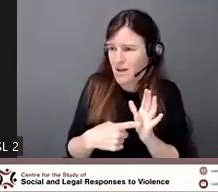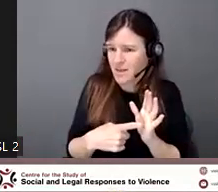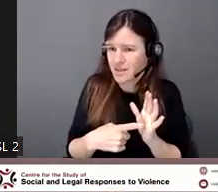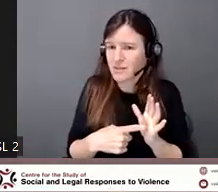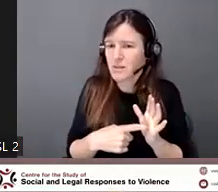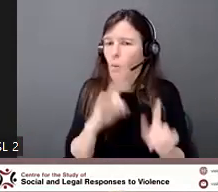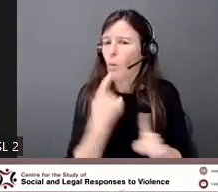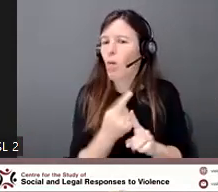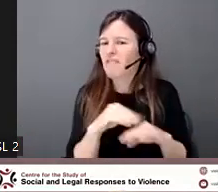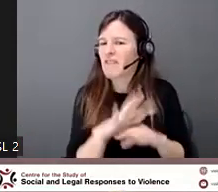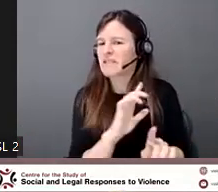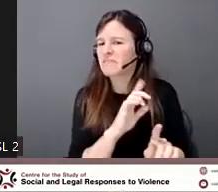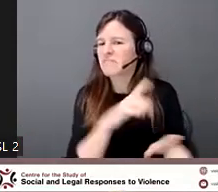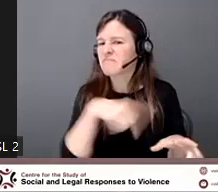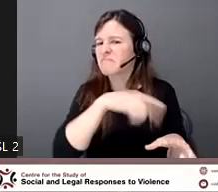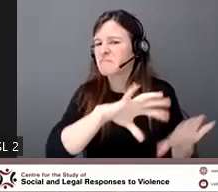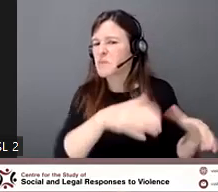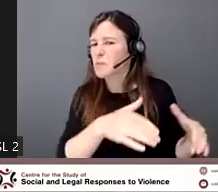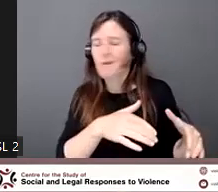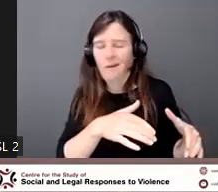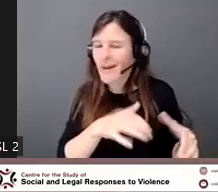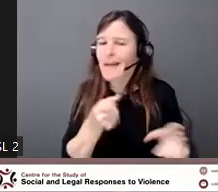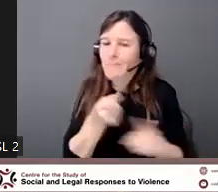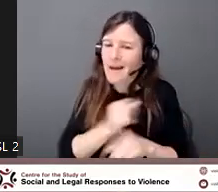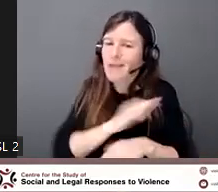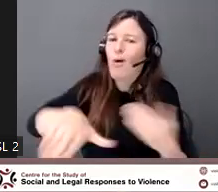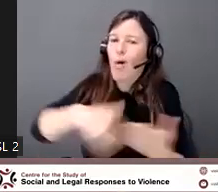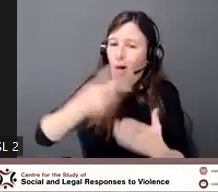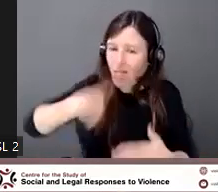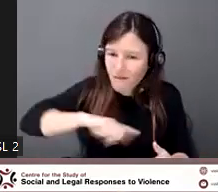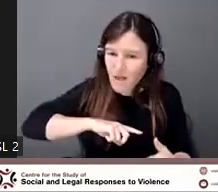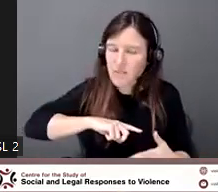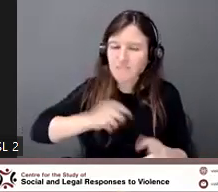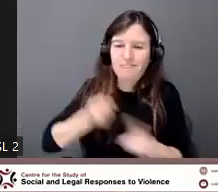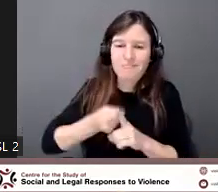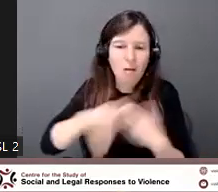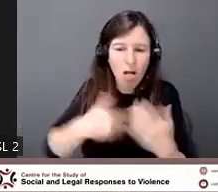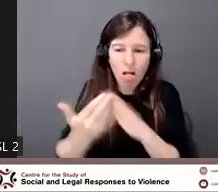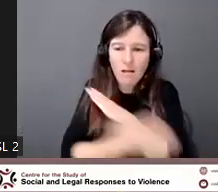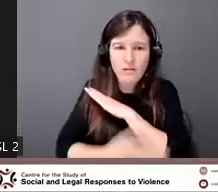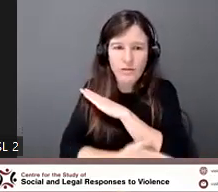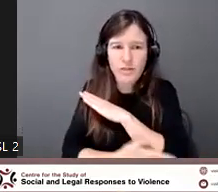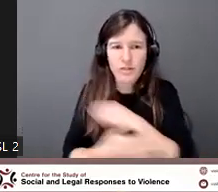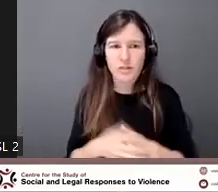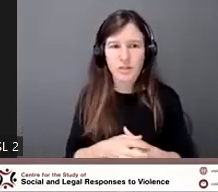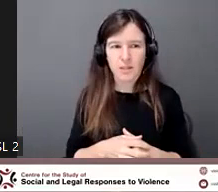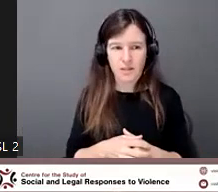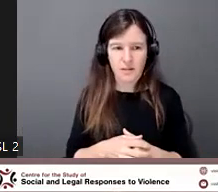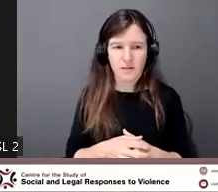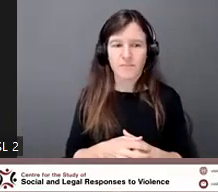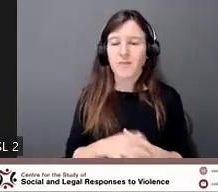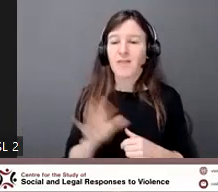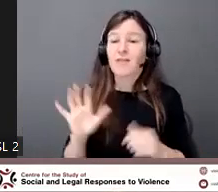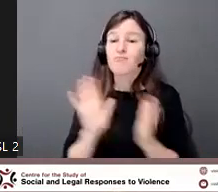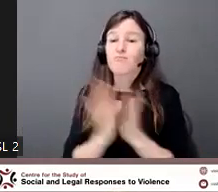communities, all our countries. As argued by Valerie Hudson and her colleagues in their 2012 book, Sex and